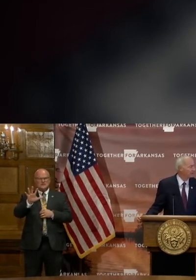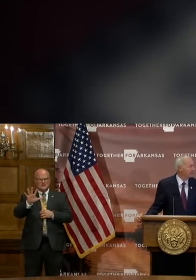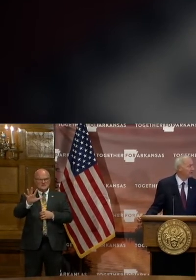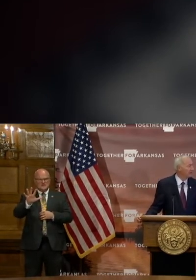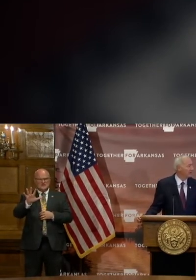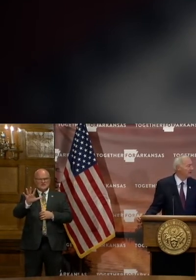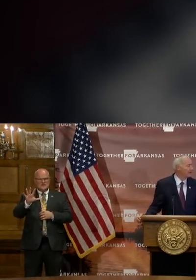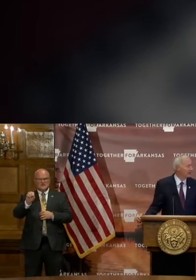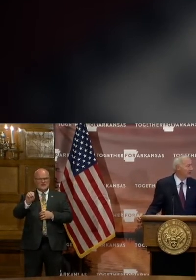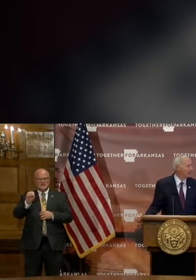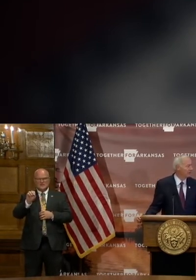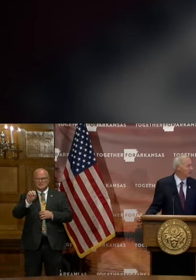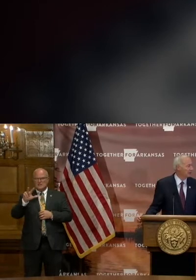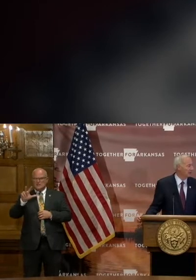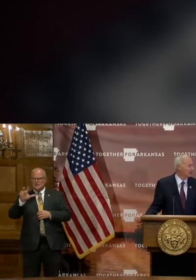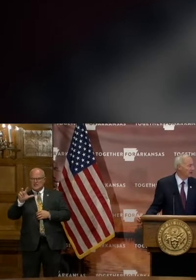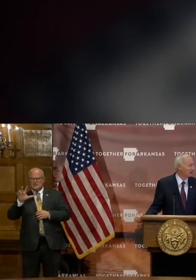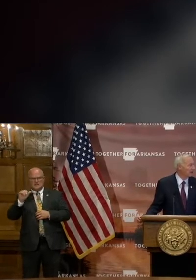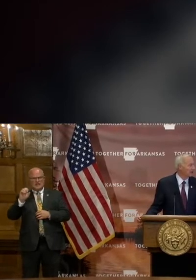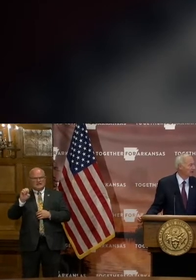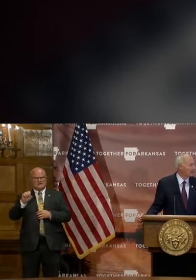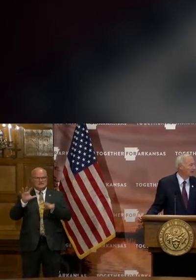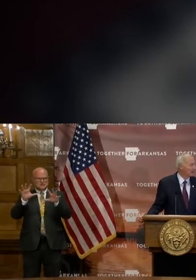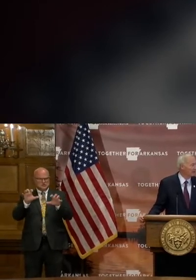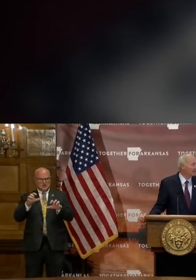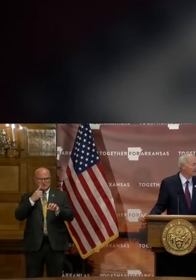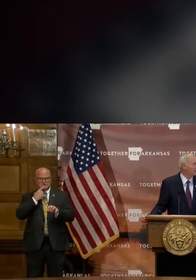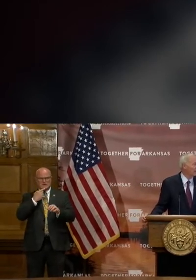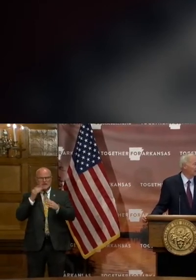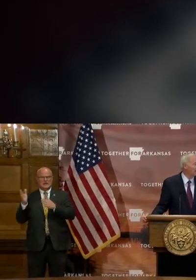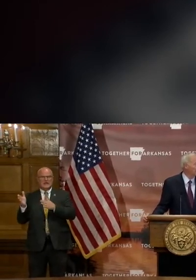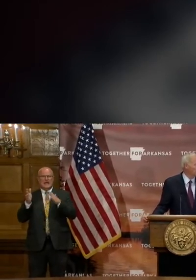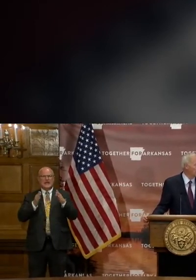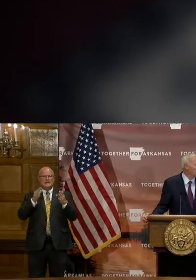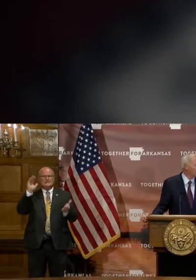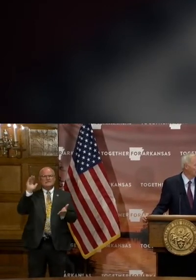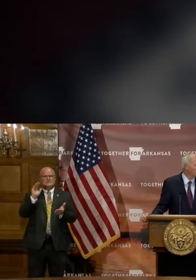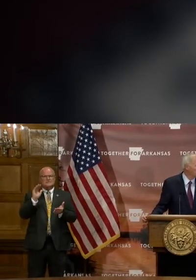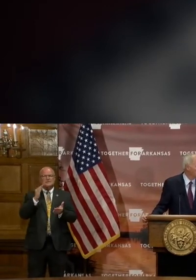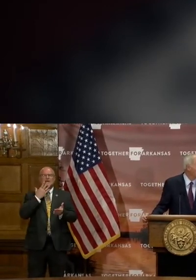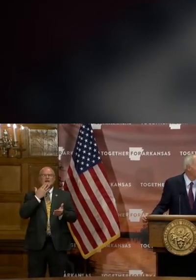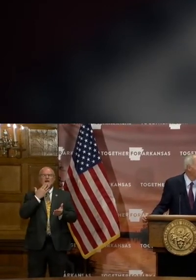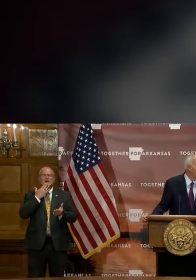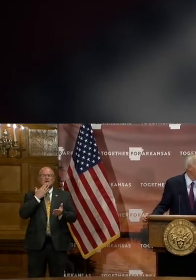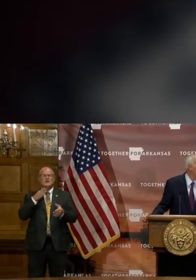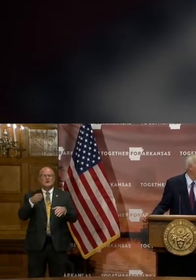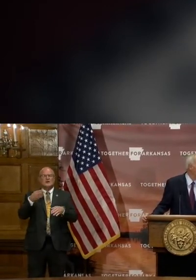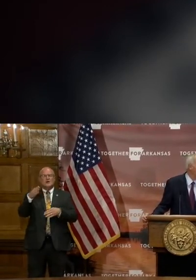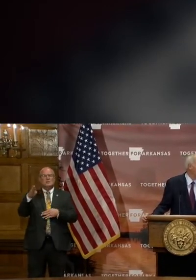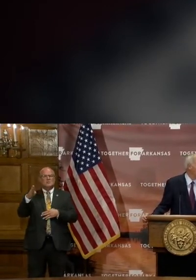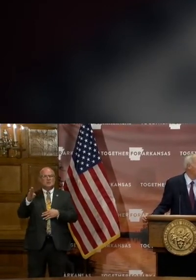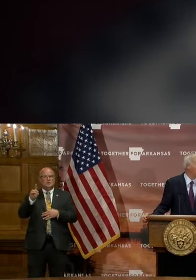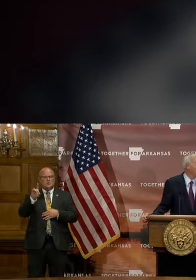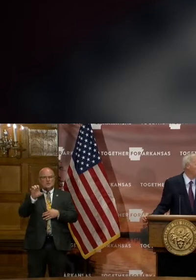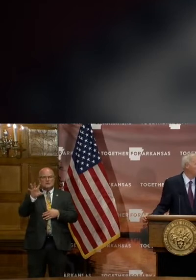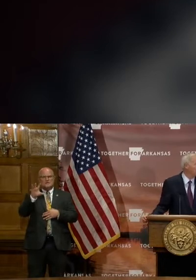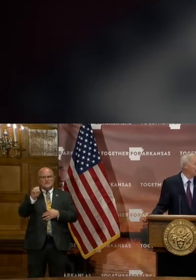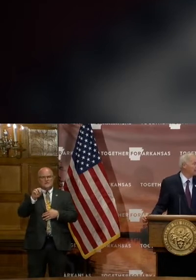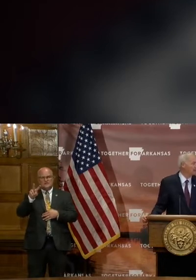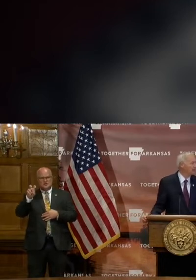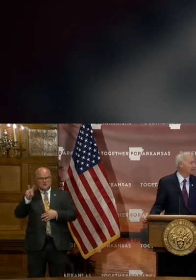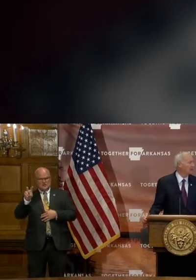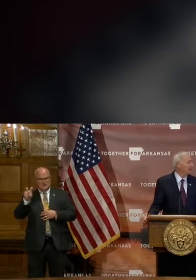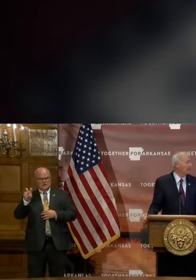250 to 300 cases will be the darkest, and then it scales down. The blue is 150 to